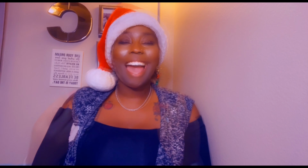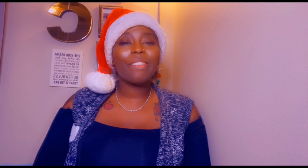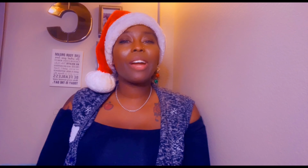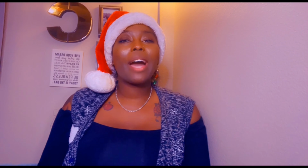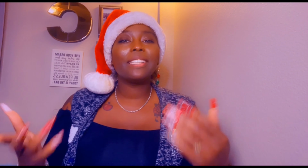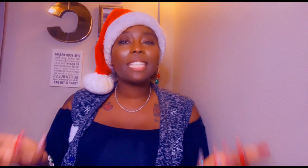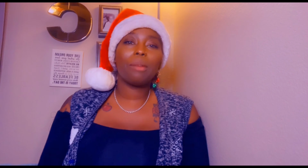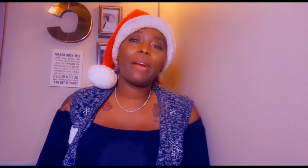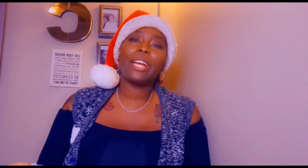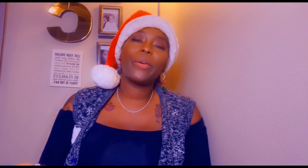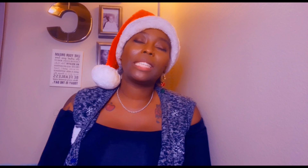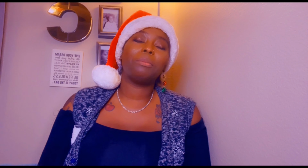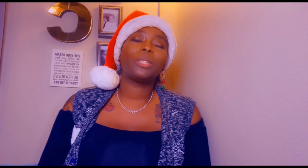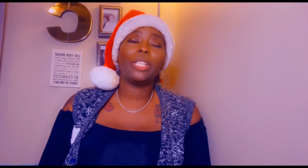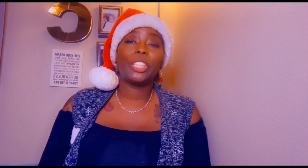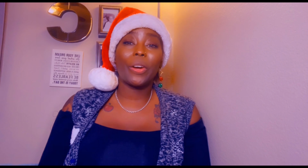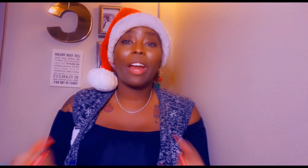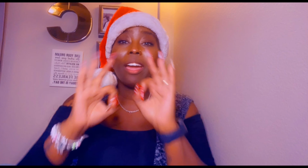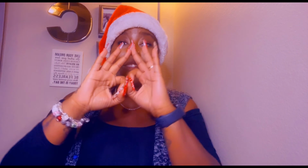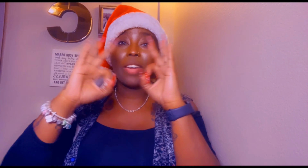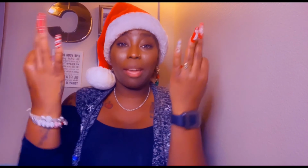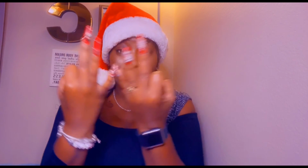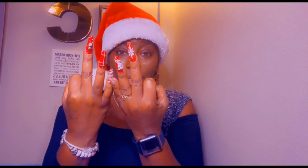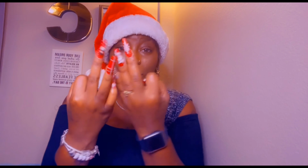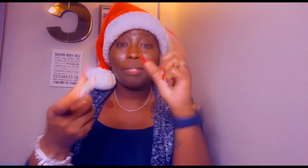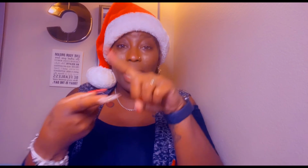Alright, while you celebrating Christmas with your family and your